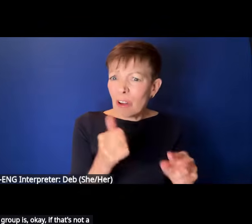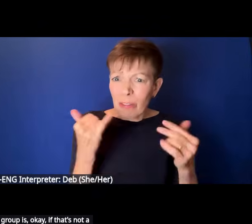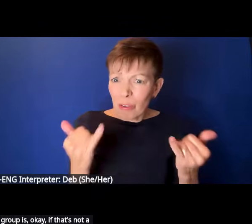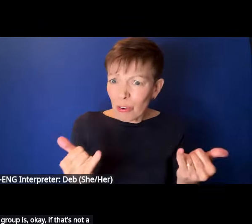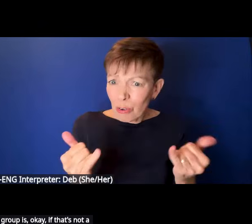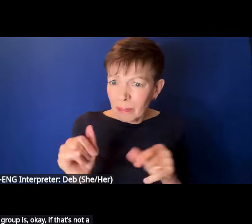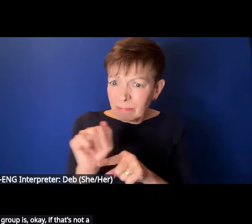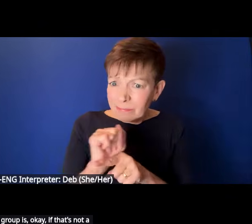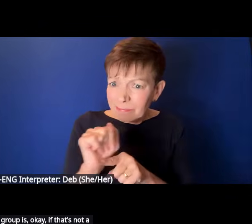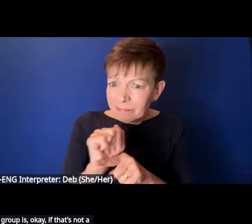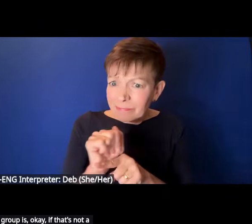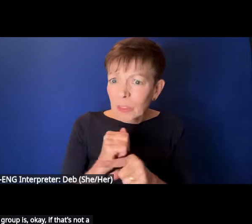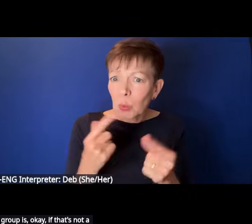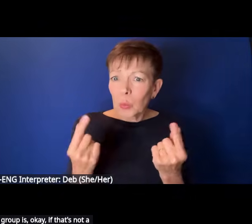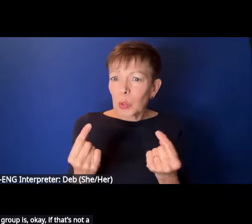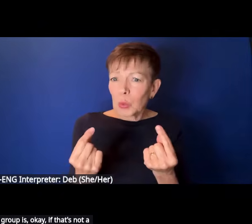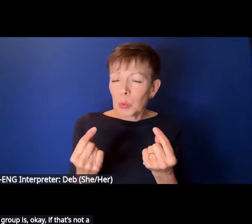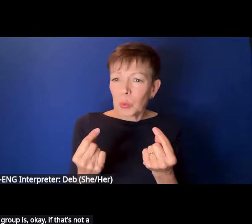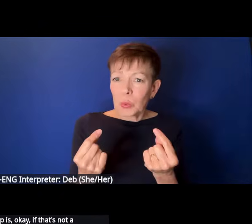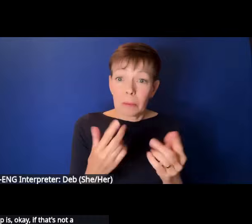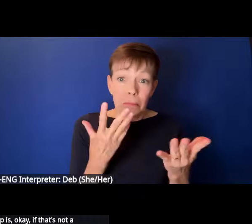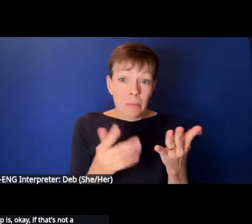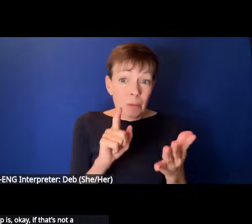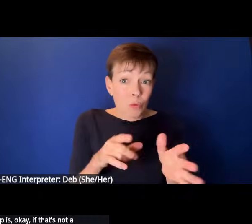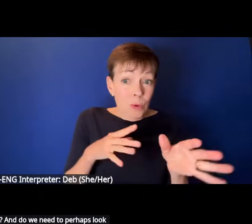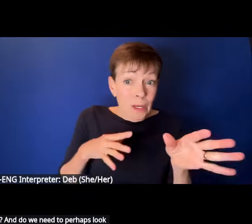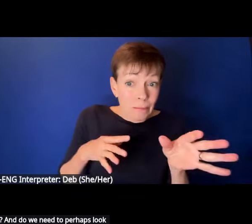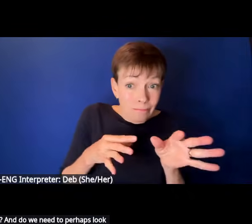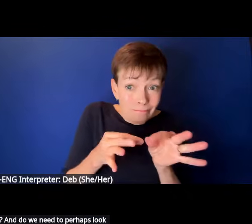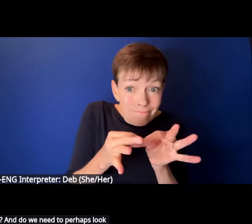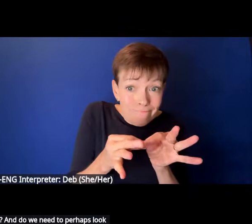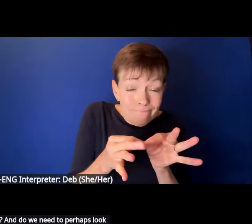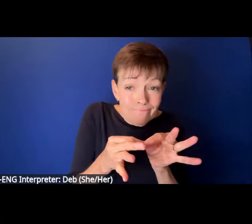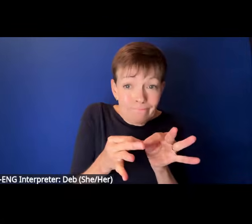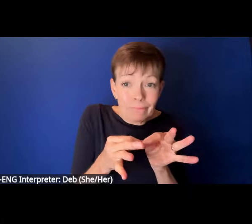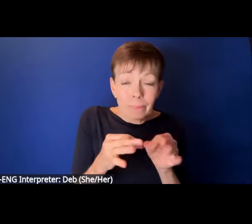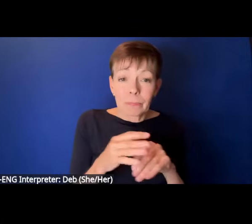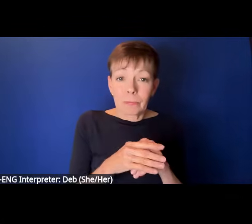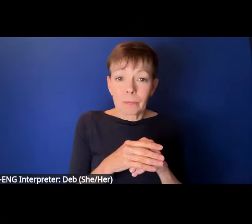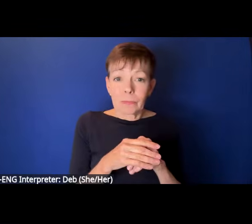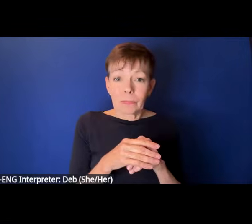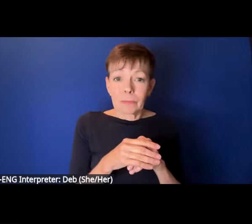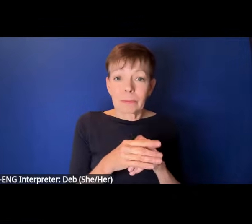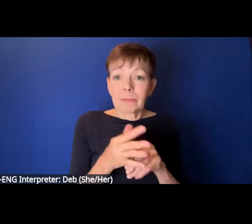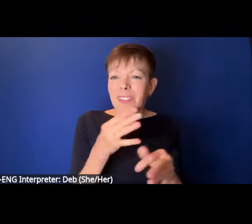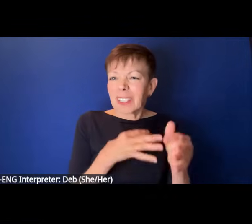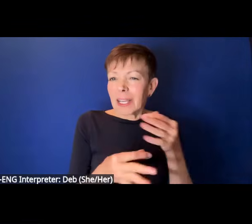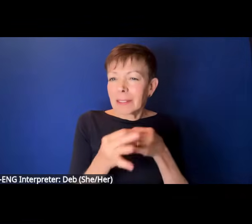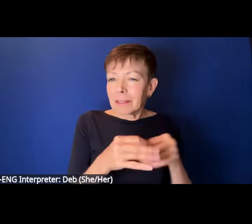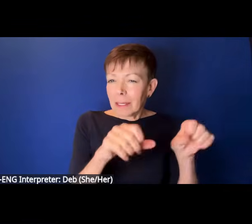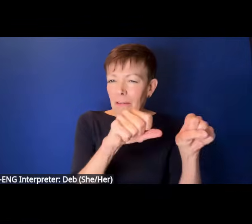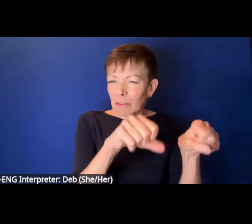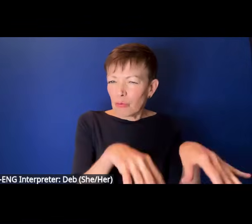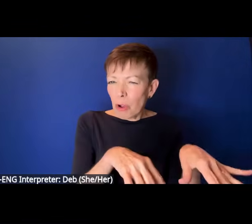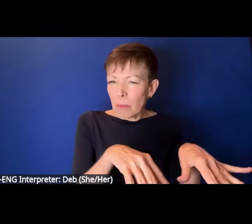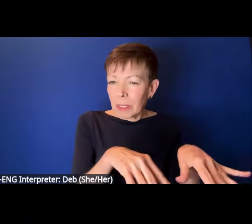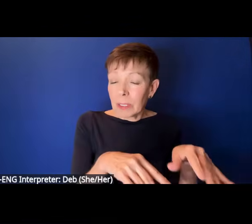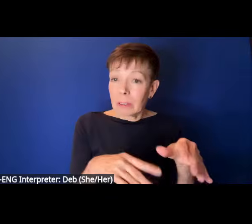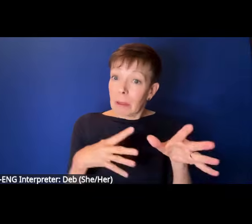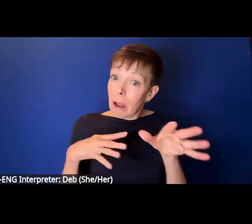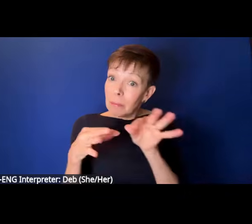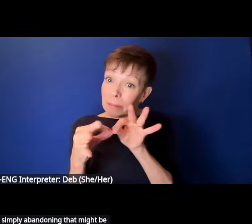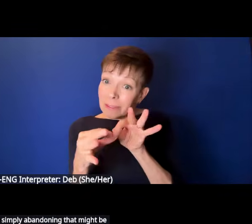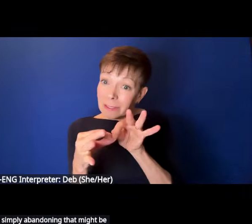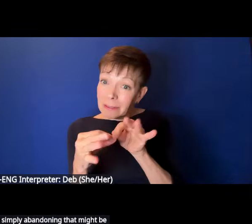practice? And do we need to perhaps look at updating to reflect current practice, for instance, rather than simply abandoning? That might be one of the considerations